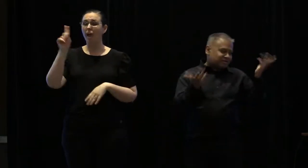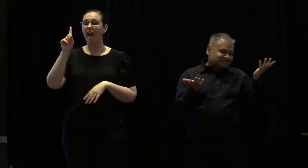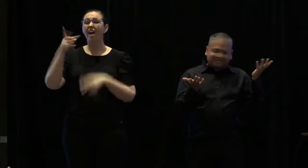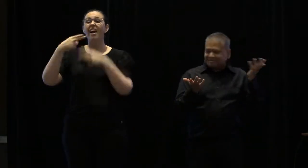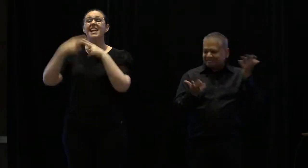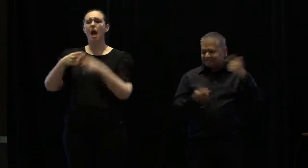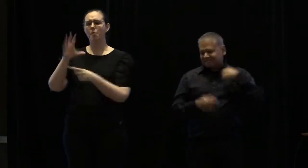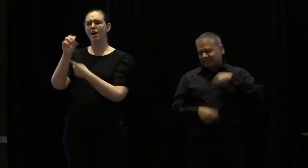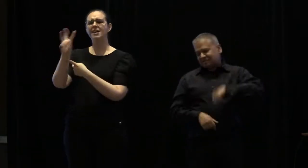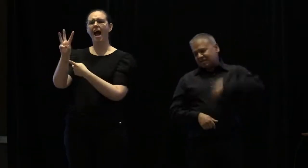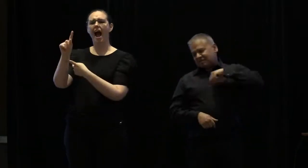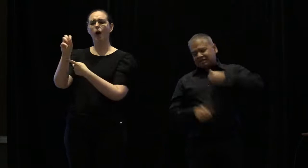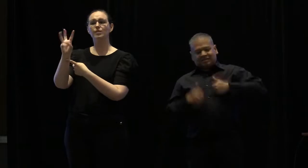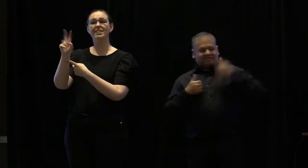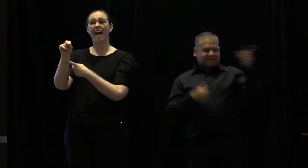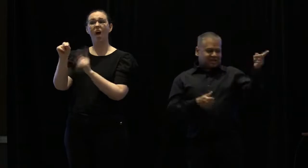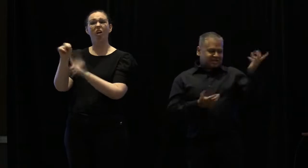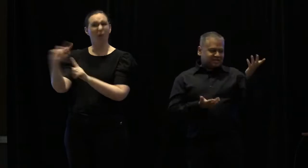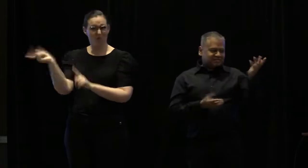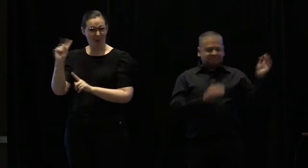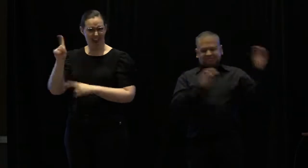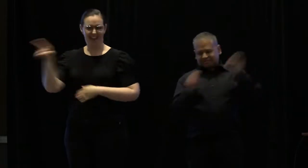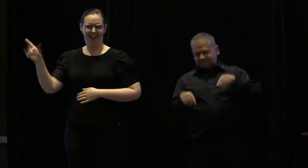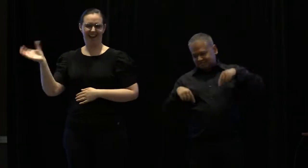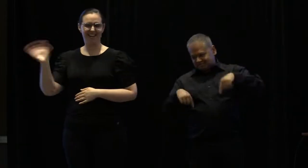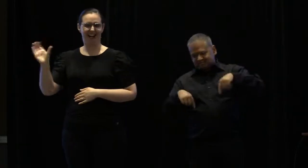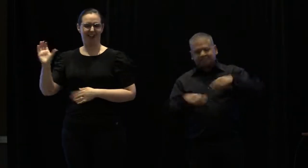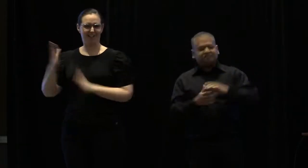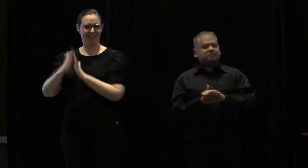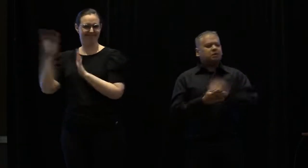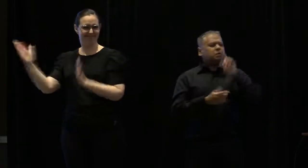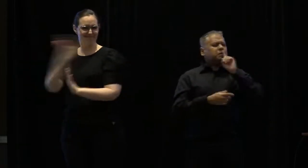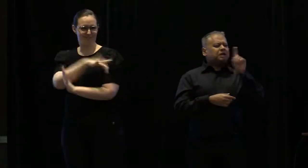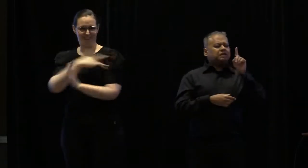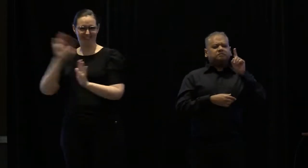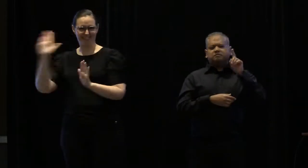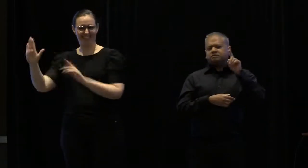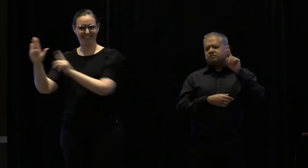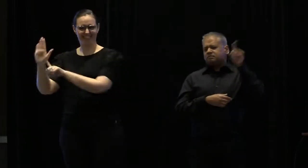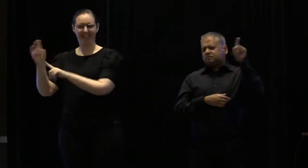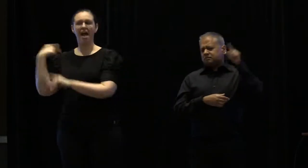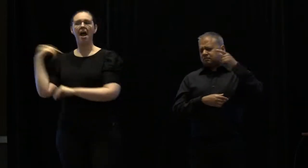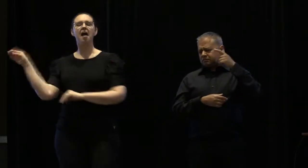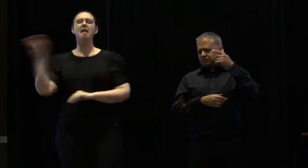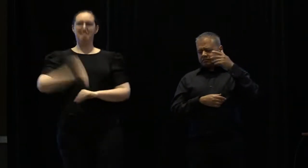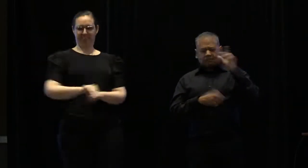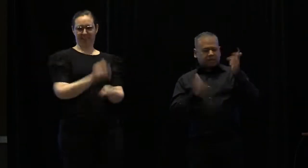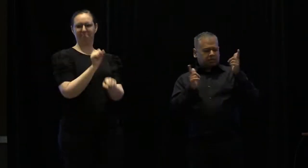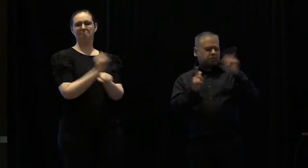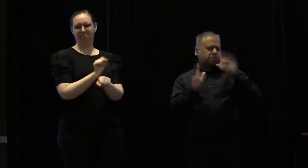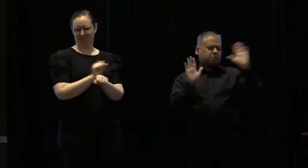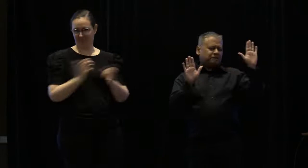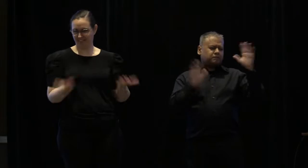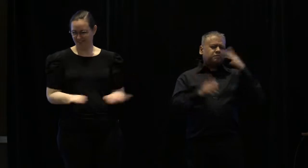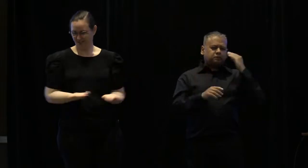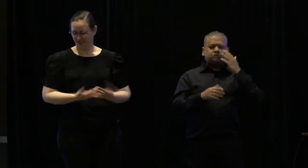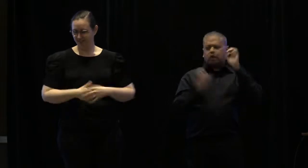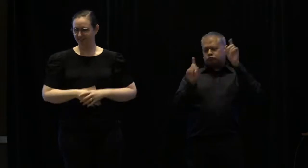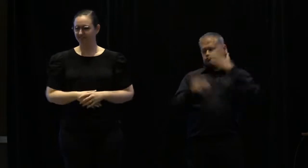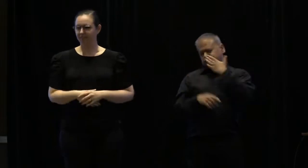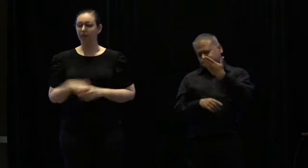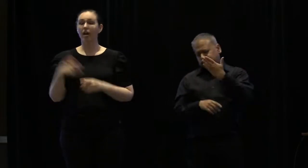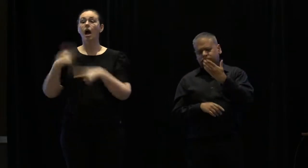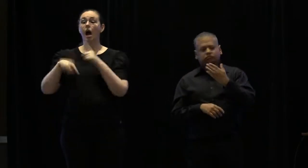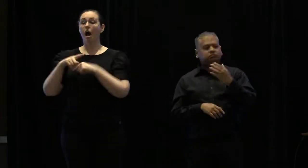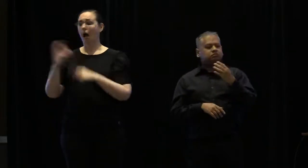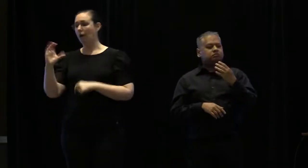I was born in Cowtown. If you're not familiar with the term, it's Calgary. I've moved here since. Calgary